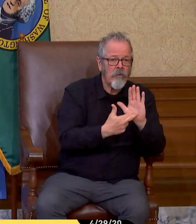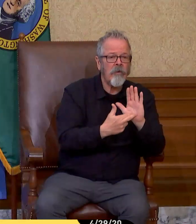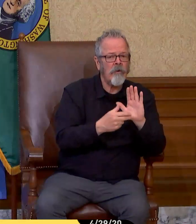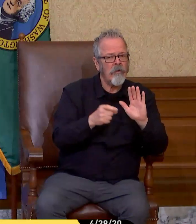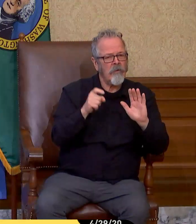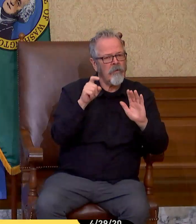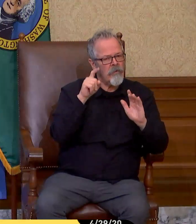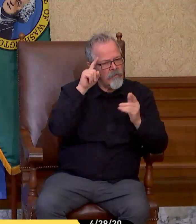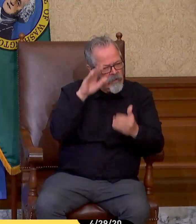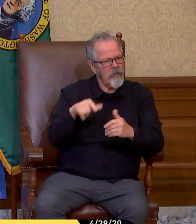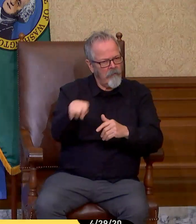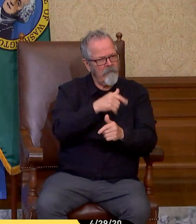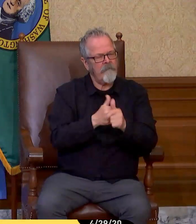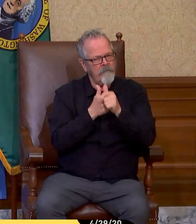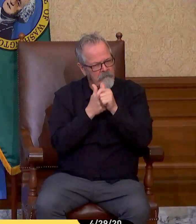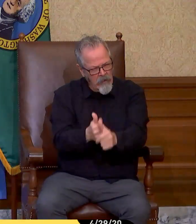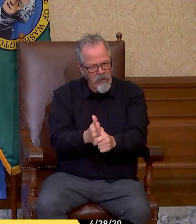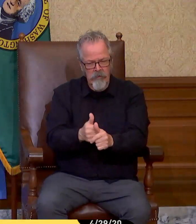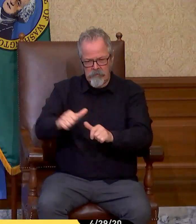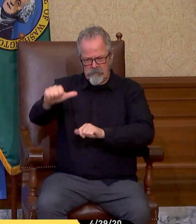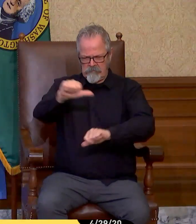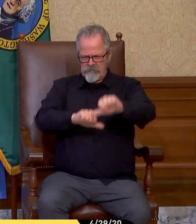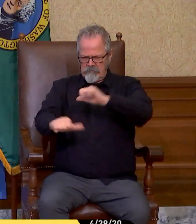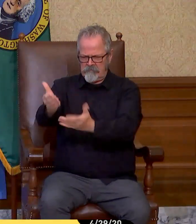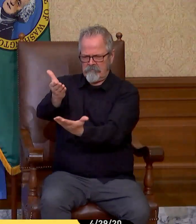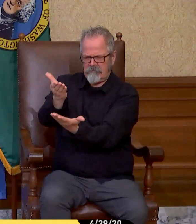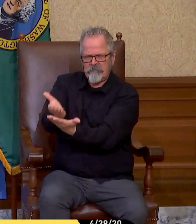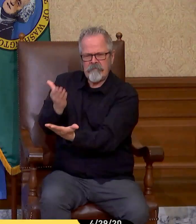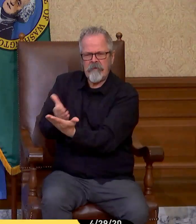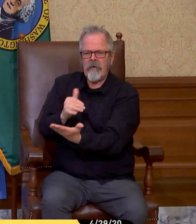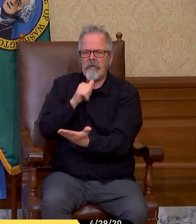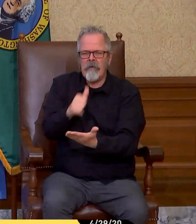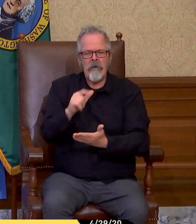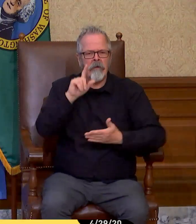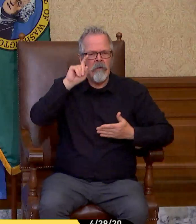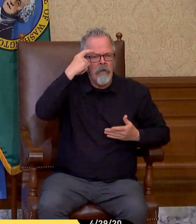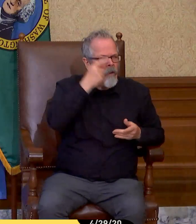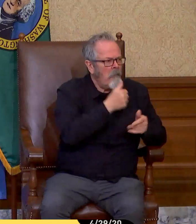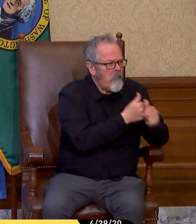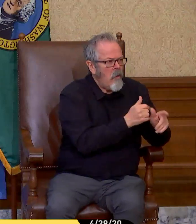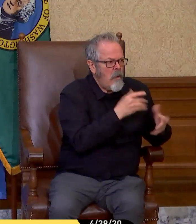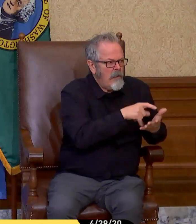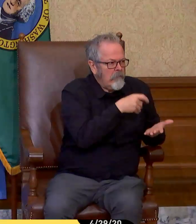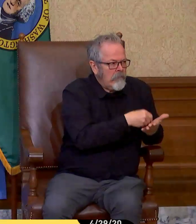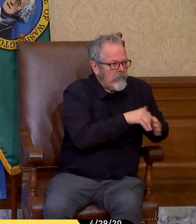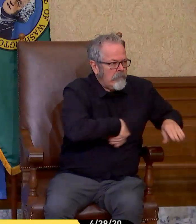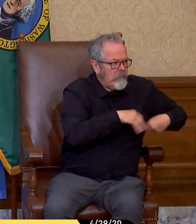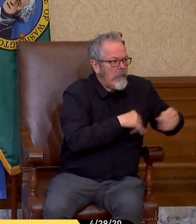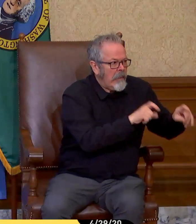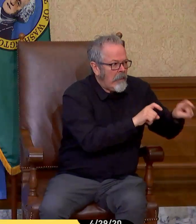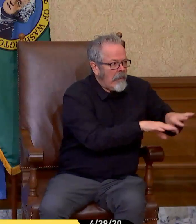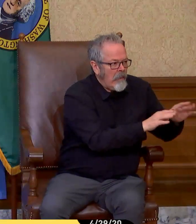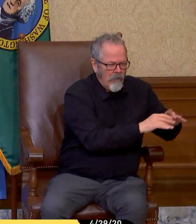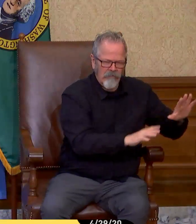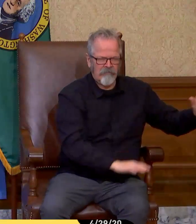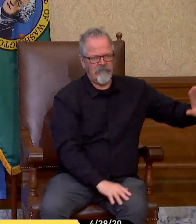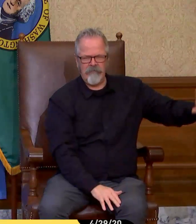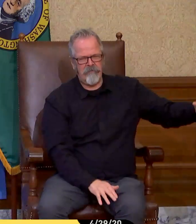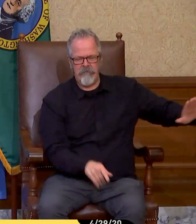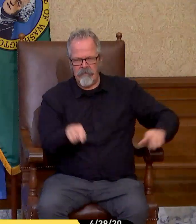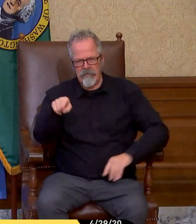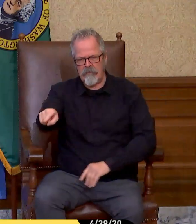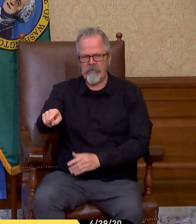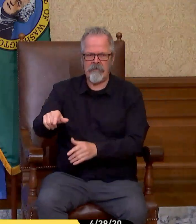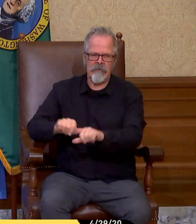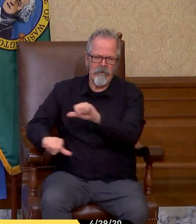not expect that the entirety of our Stay Home, Stay Healthy measure could be lifted on May 4th. And today